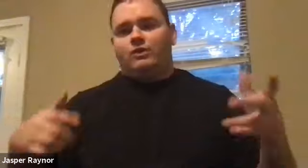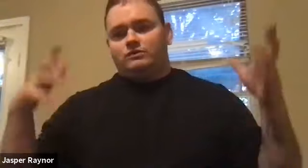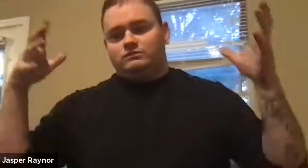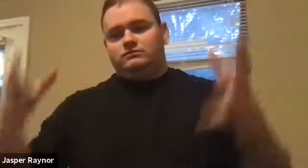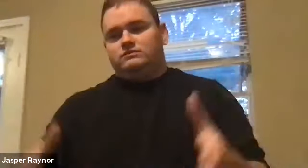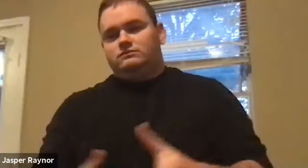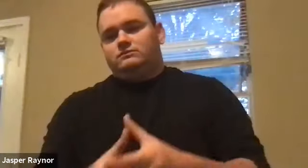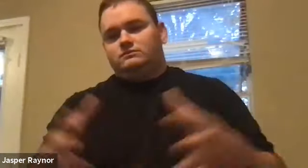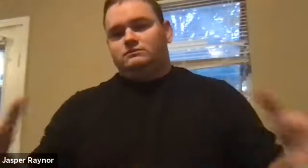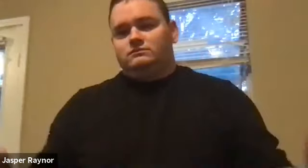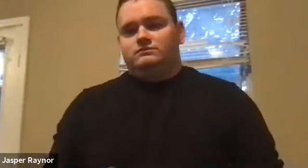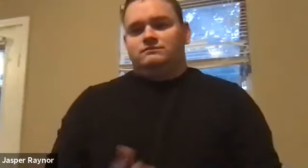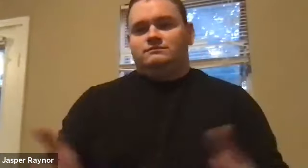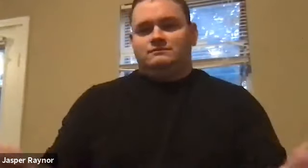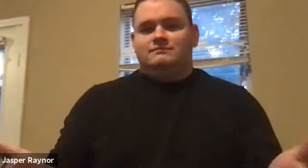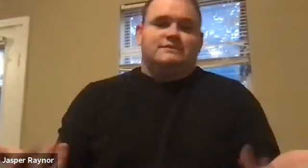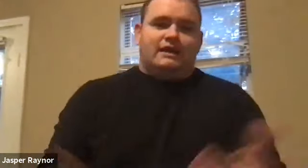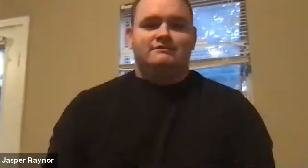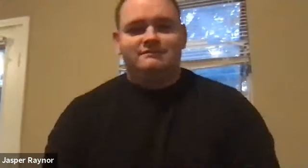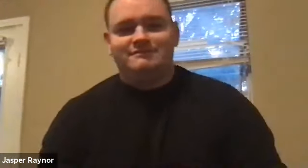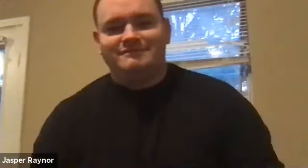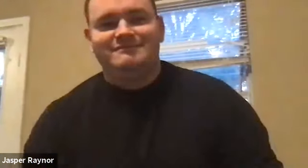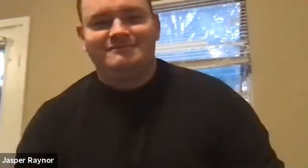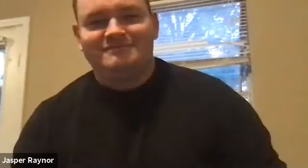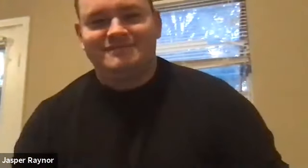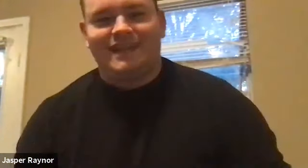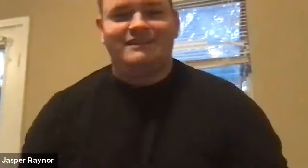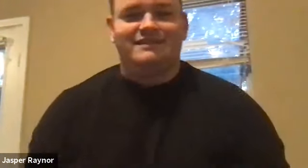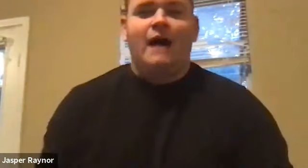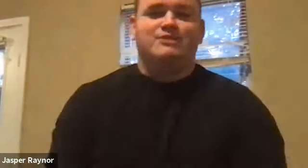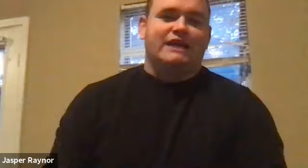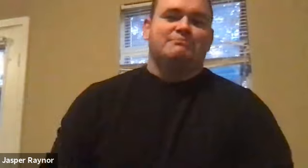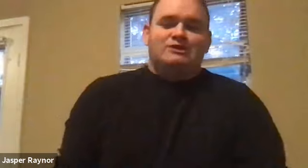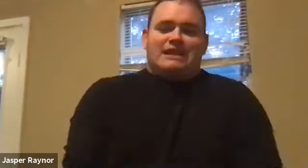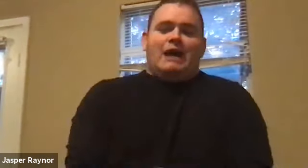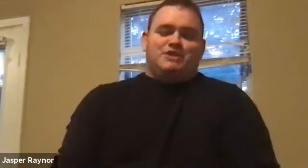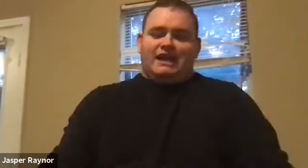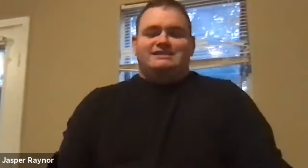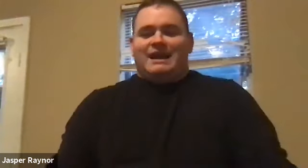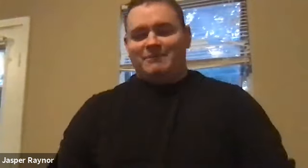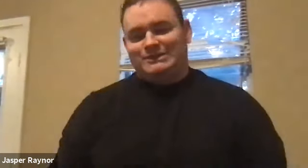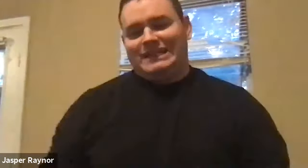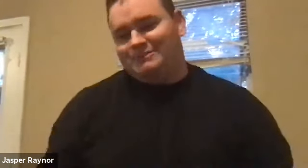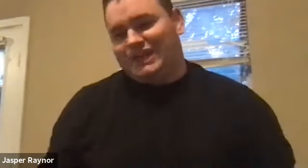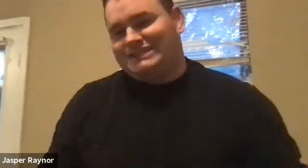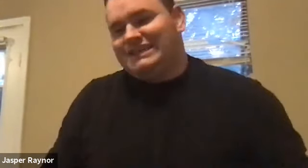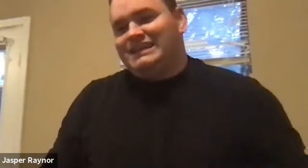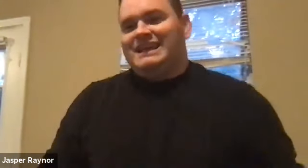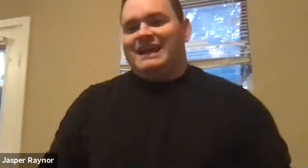for Okay. The Like size a of big- things. Okay. Yeah, big object, pillow, mostly objects. Yeah, mostly like a objects. big pillow.